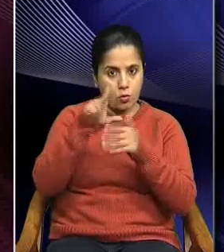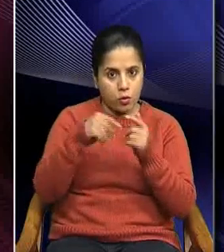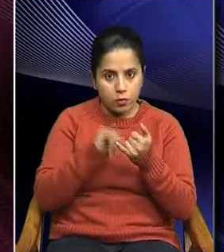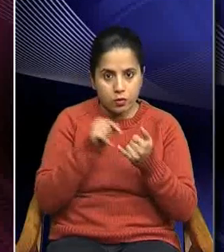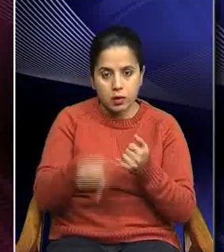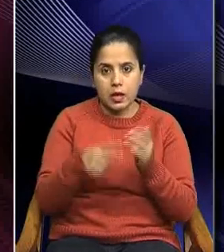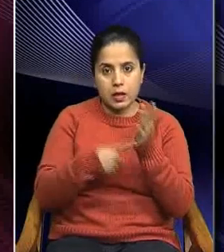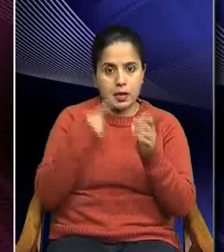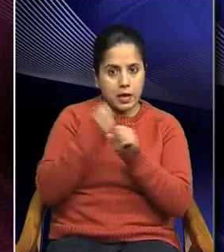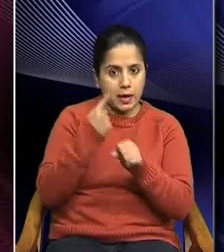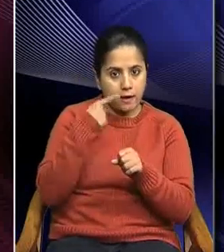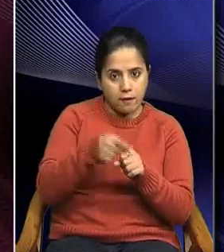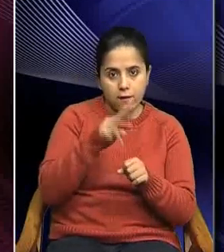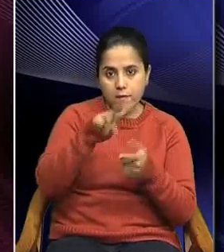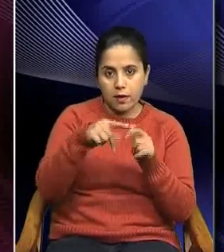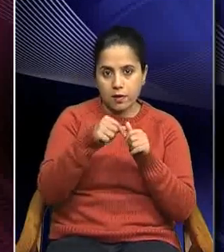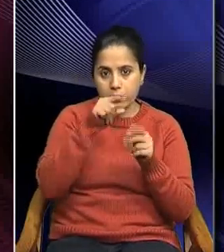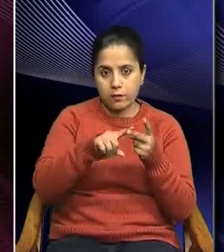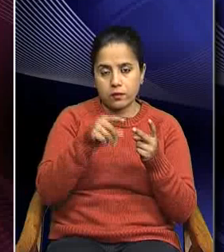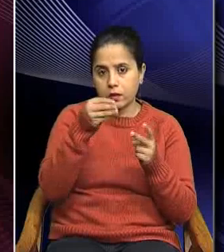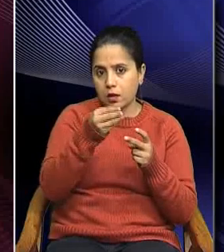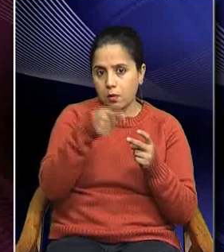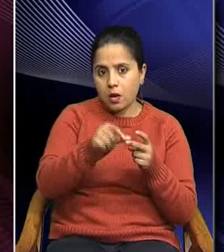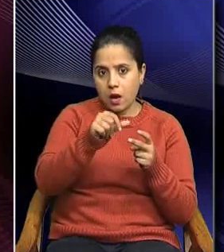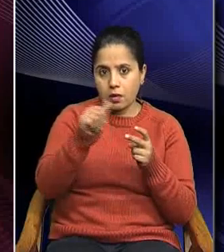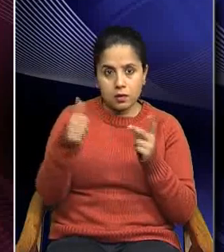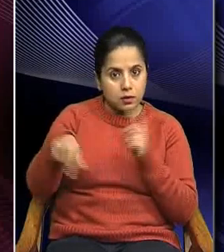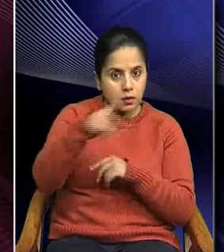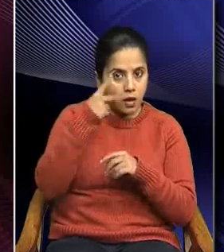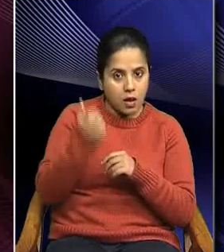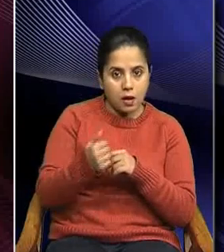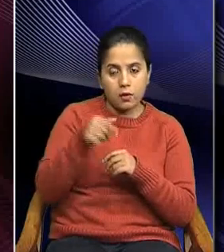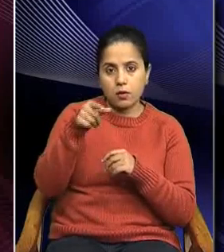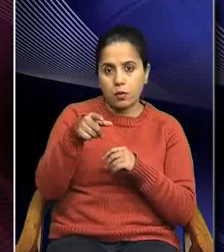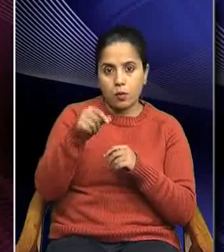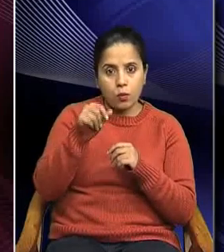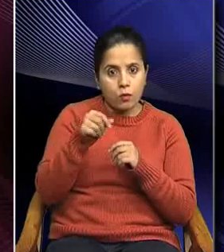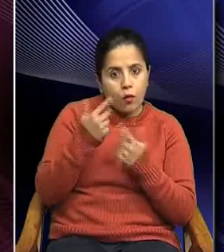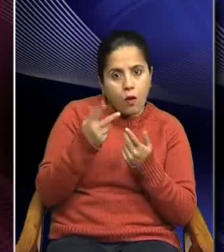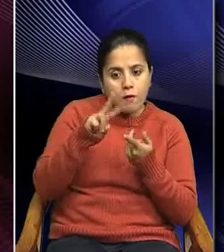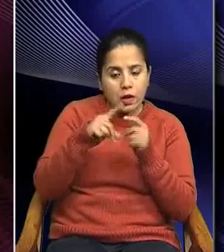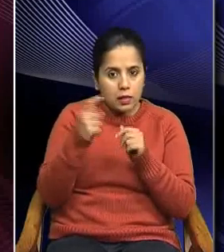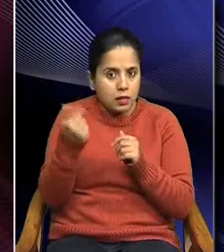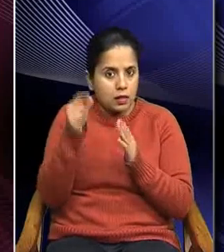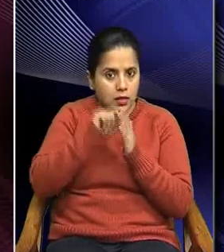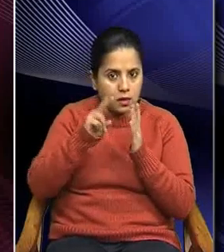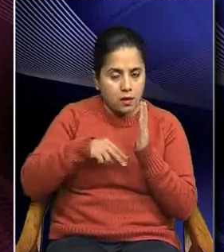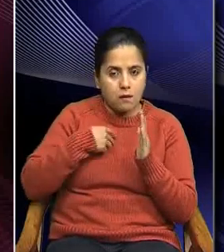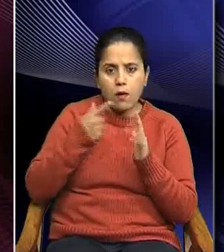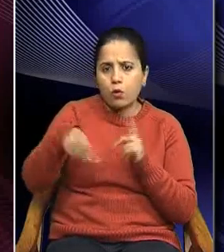Rig Veda to that of later Vedic literature, what we should be doing is